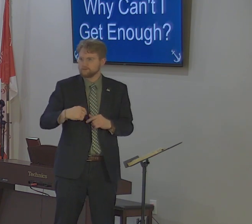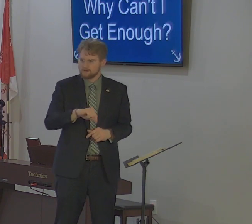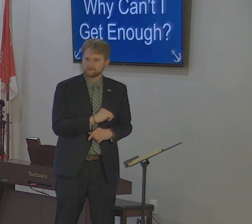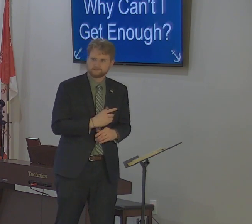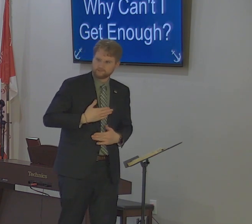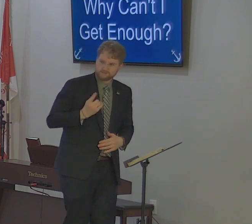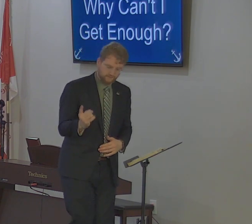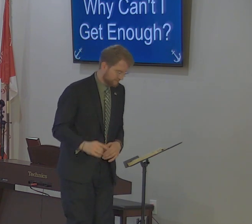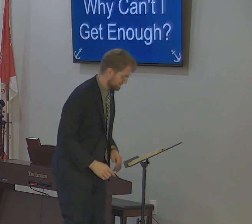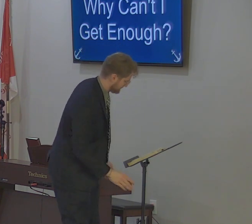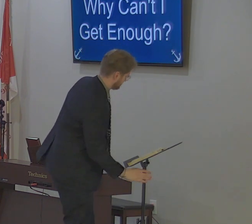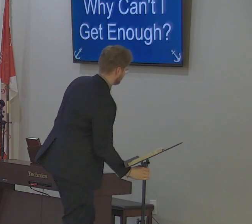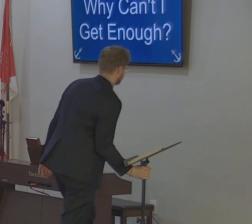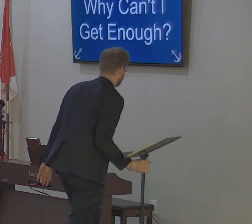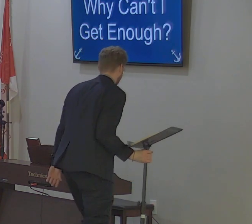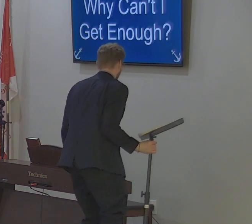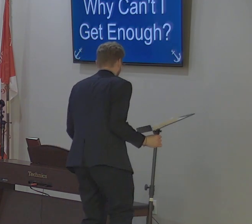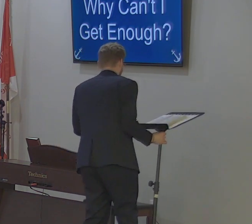brother.